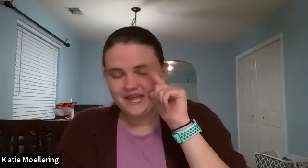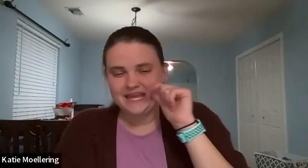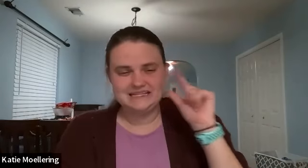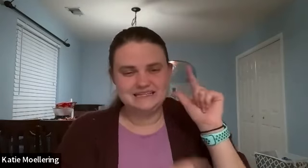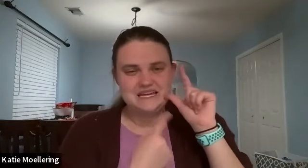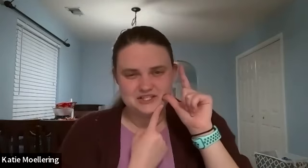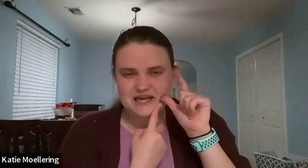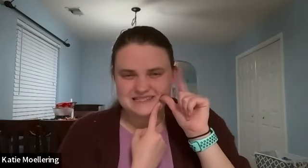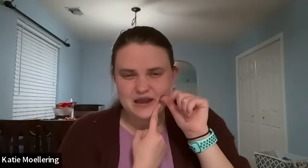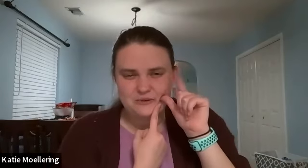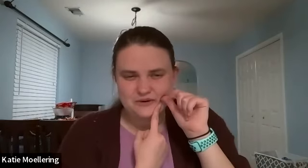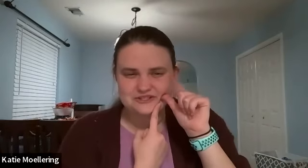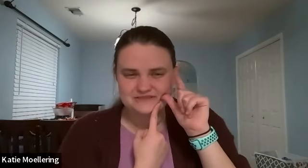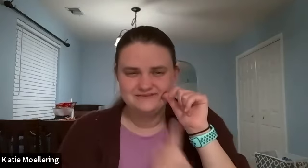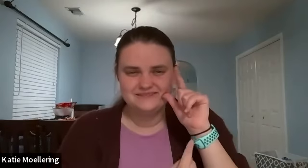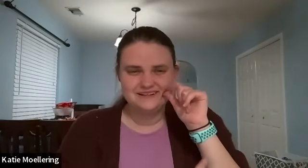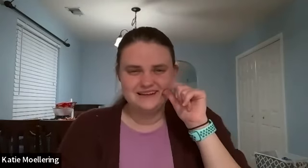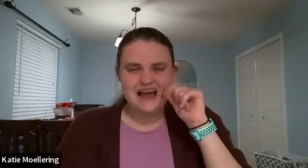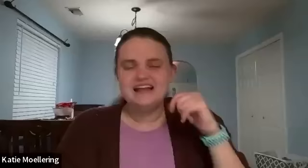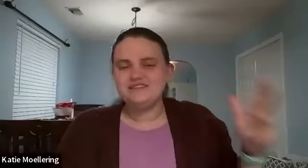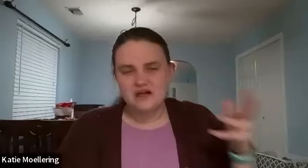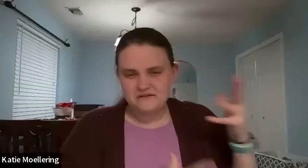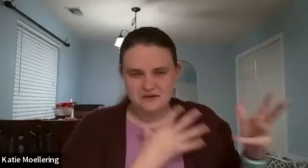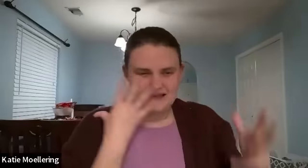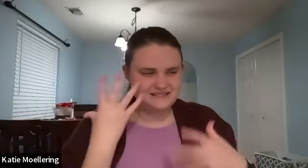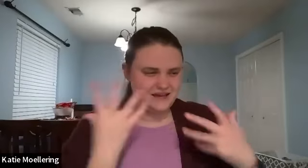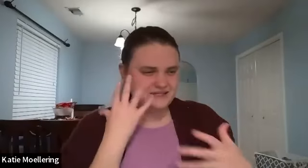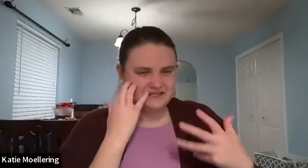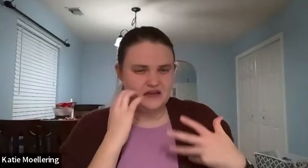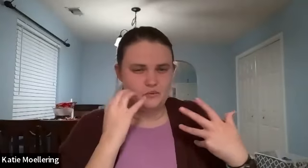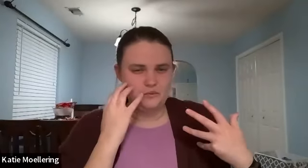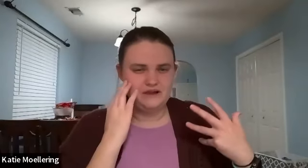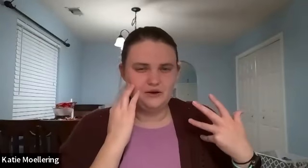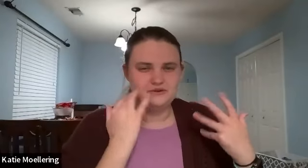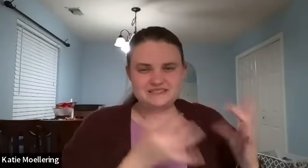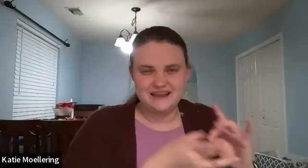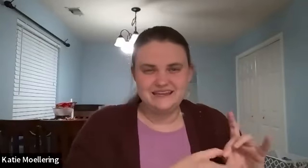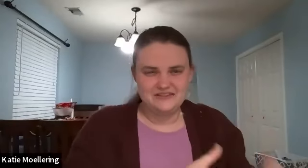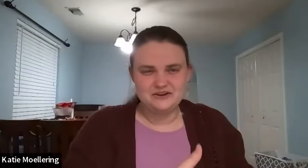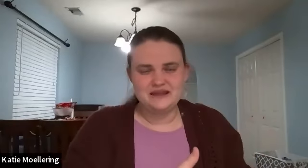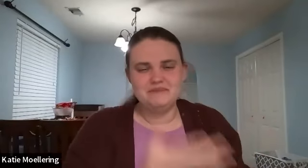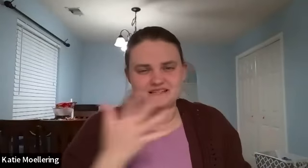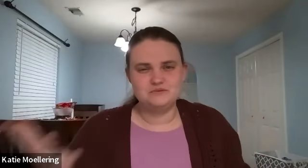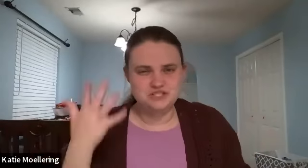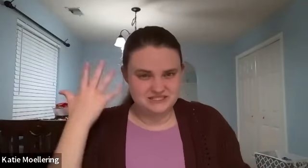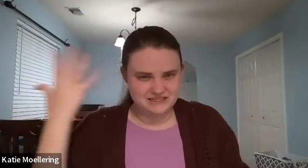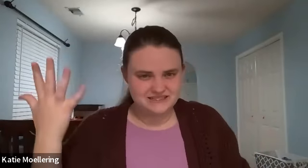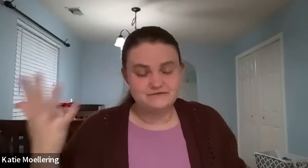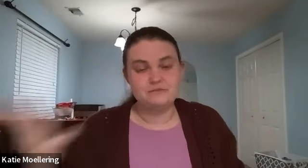And it's again, just that sour motion. I love how like signs like that, like almost tie together. It makes so much sense. And for me,